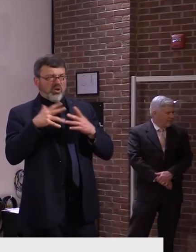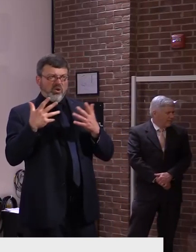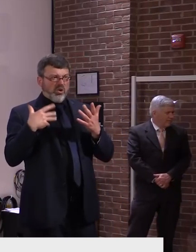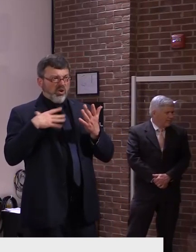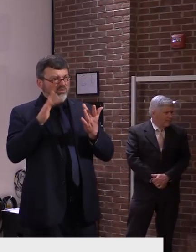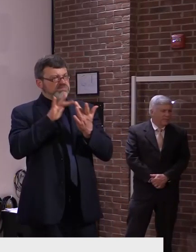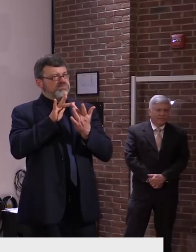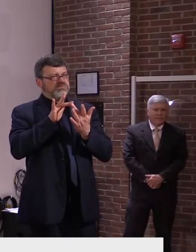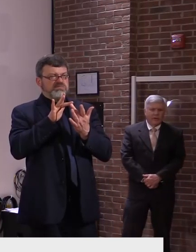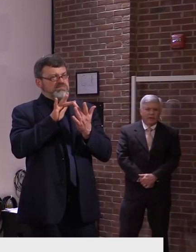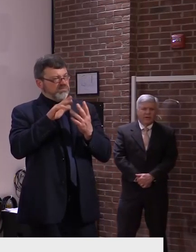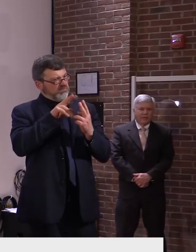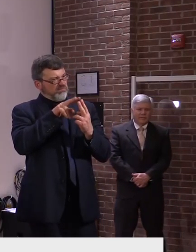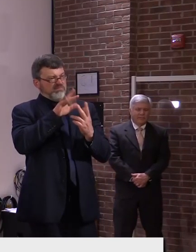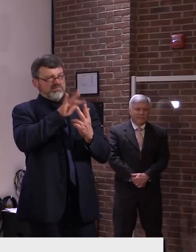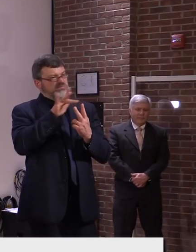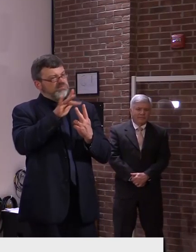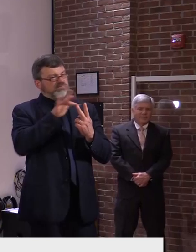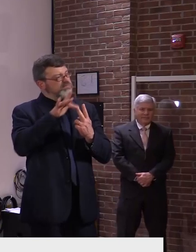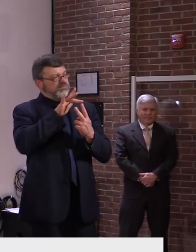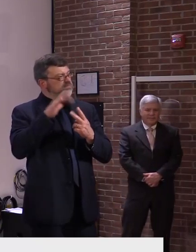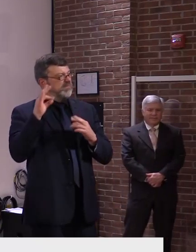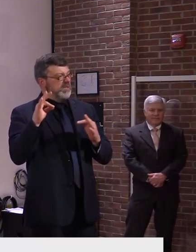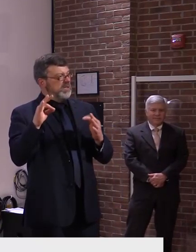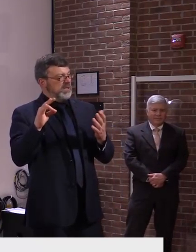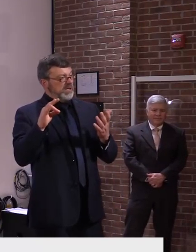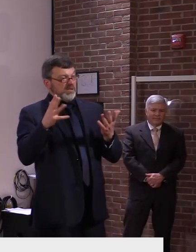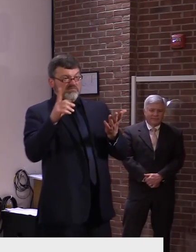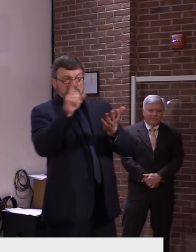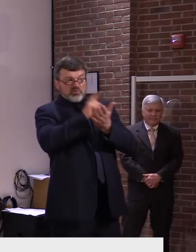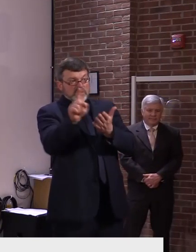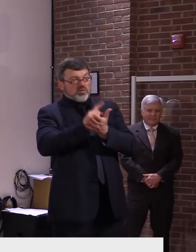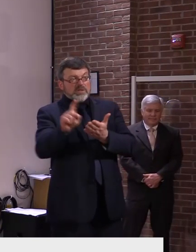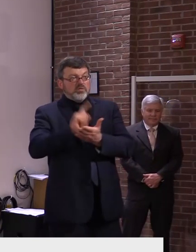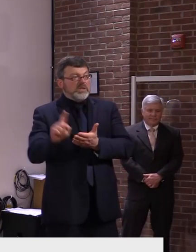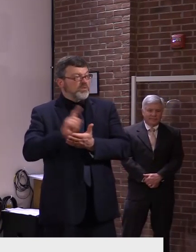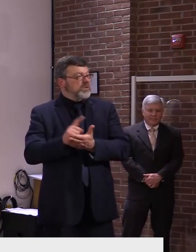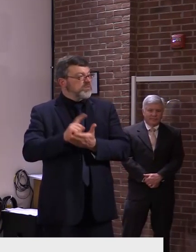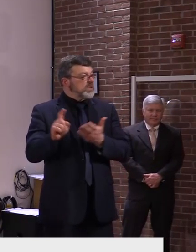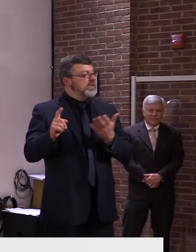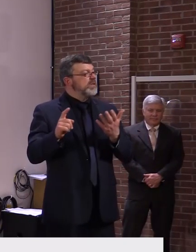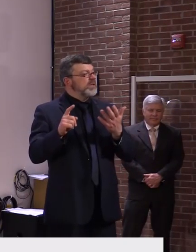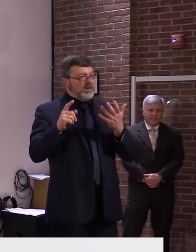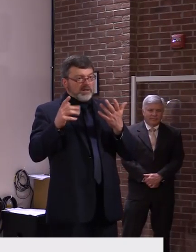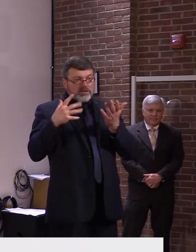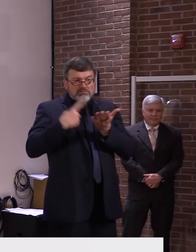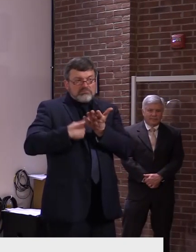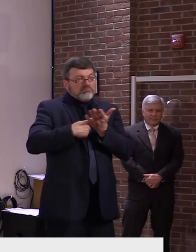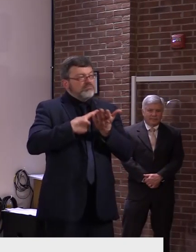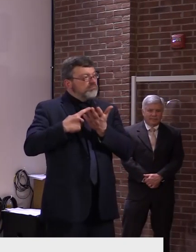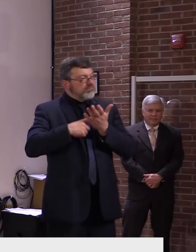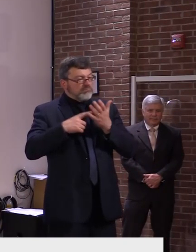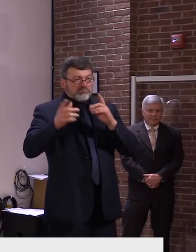week, sometimes every week, and it's been a good dialogue, good discussion, very open,